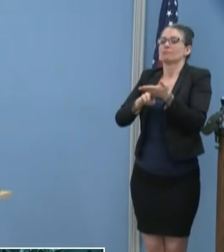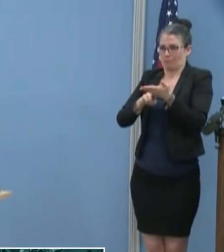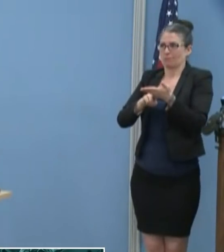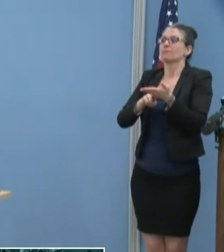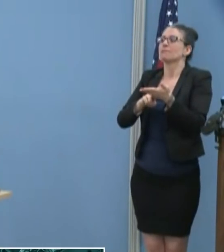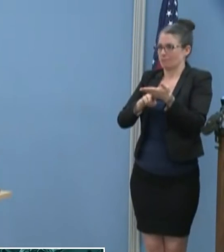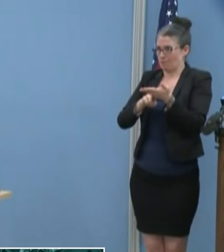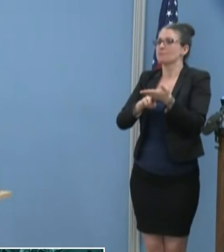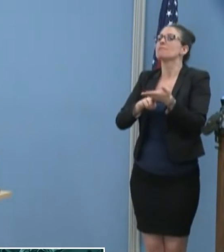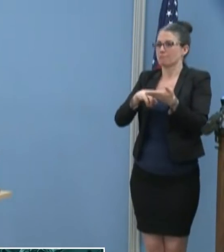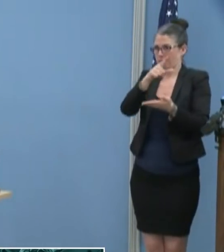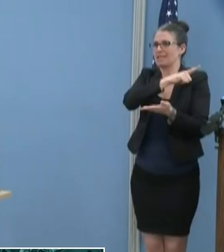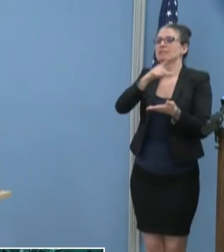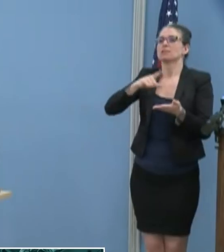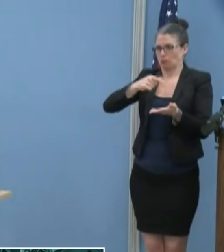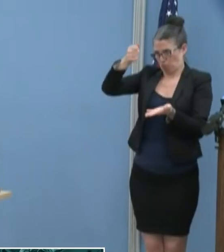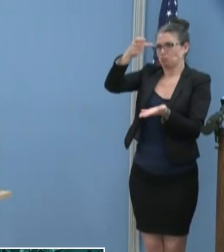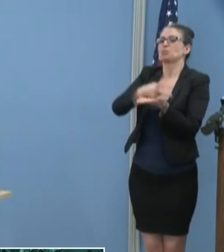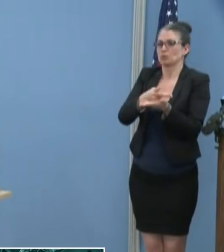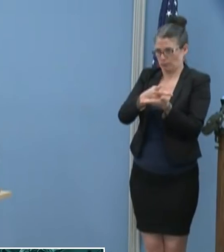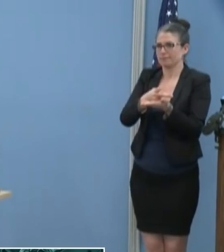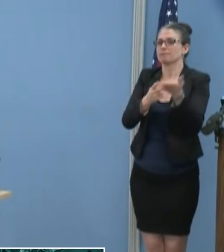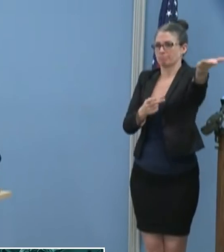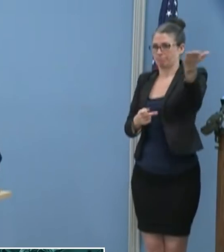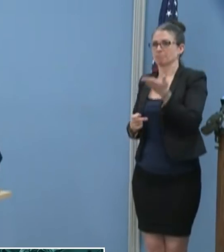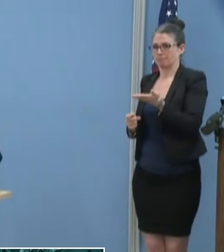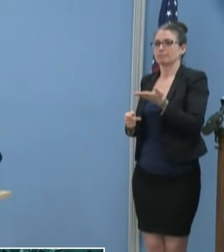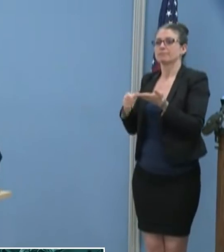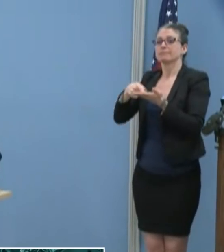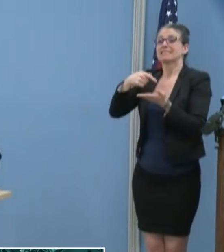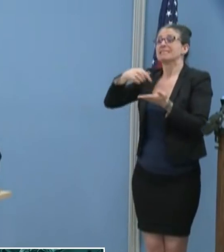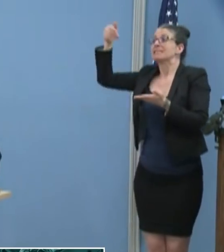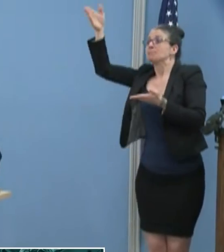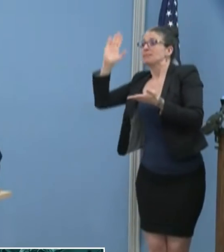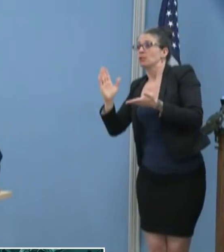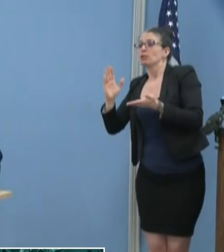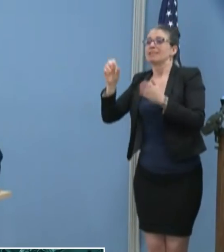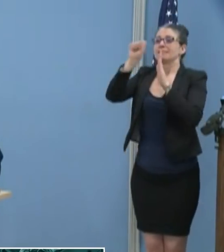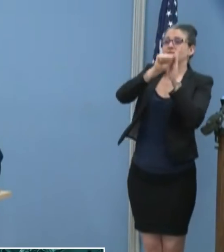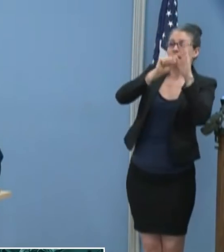And signed by the Speaker and the Senate President yesterday.